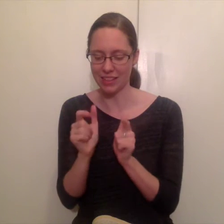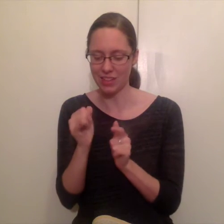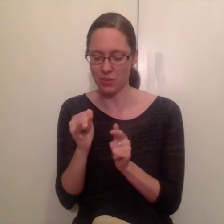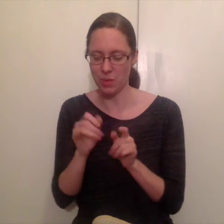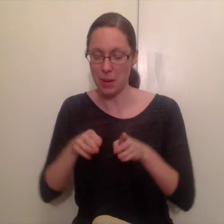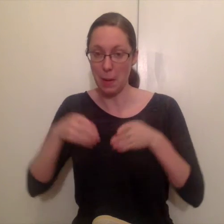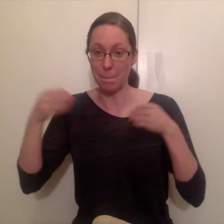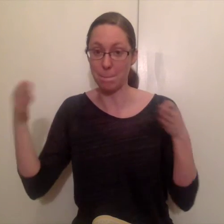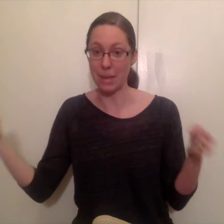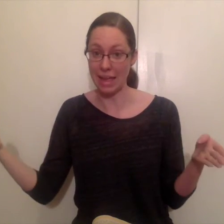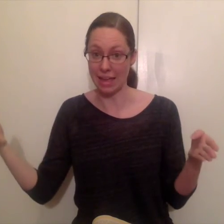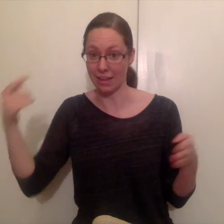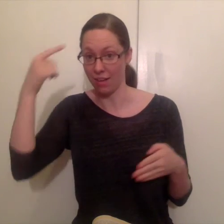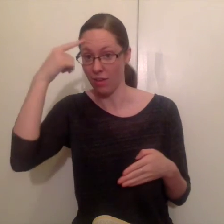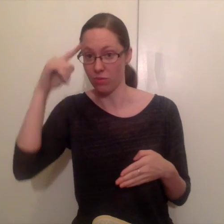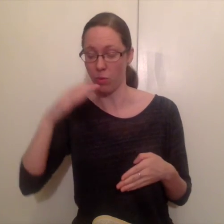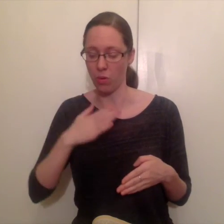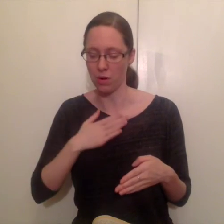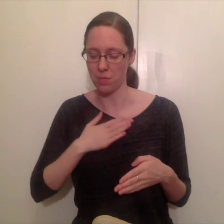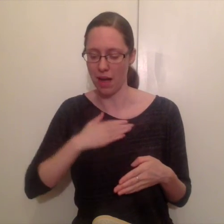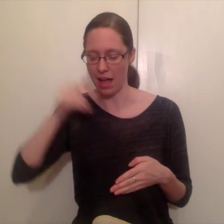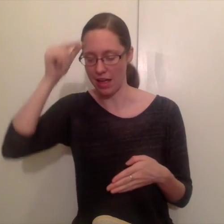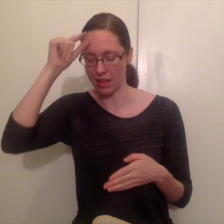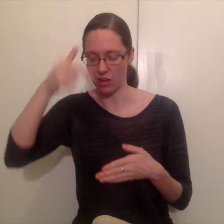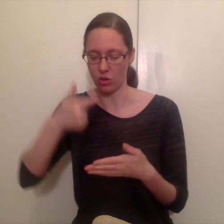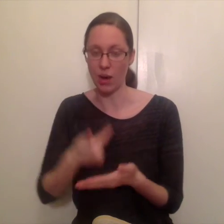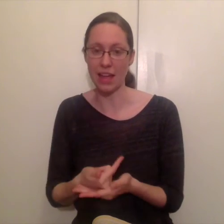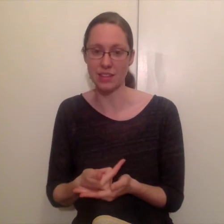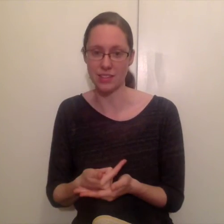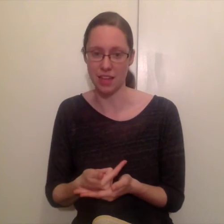little bit big for my grandson.